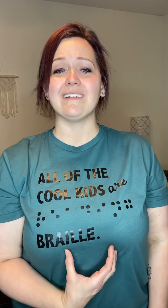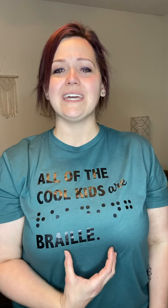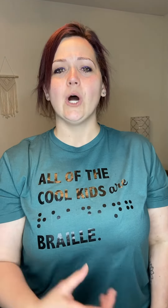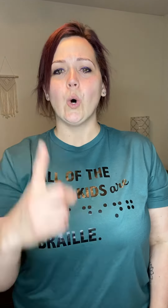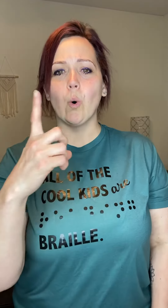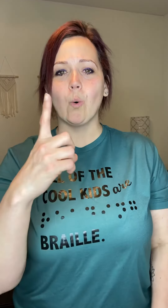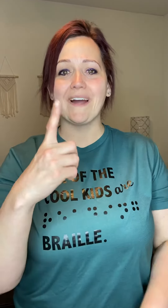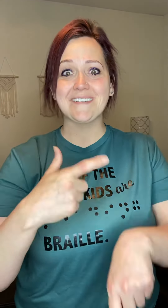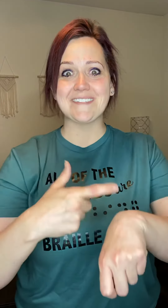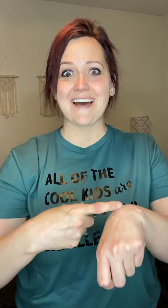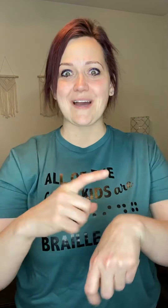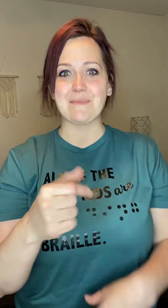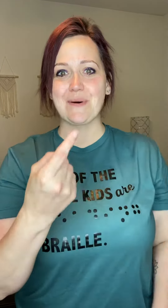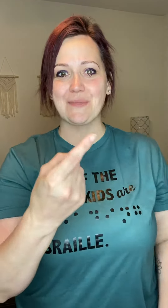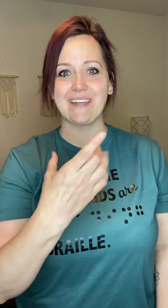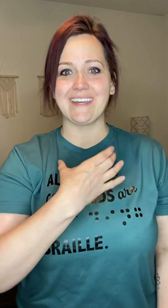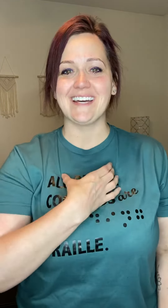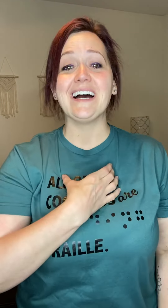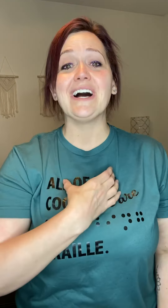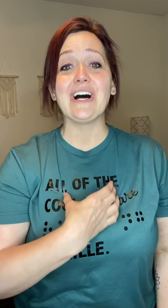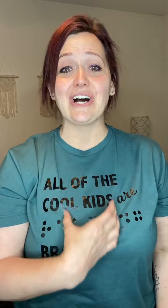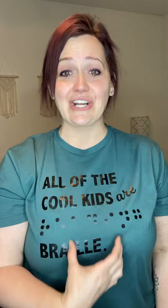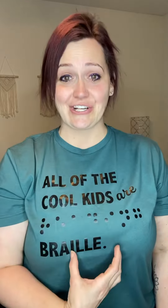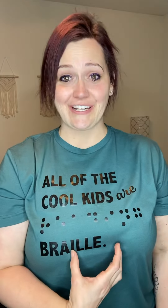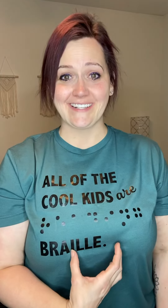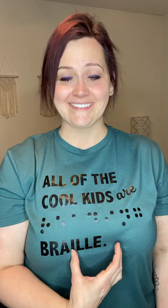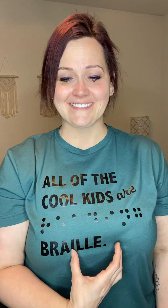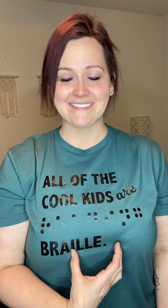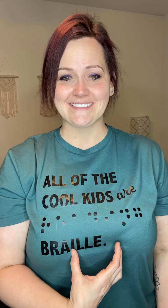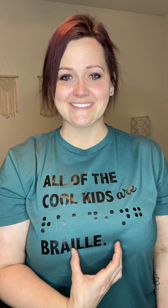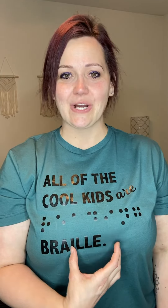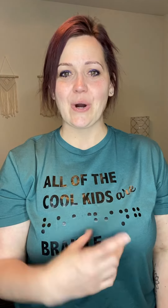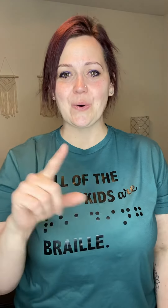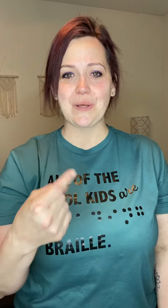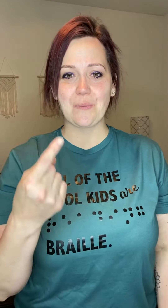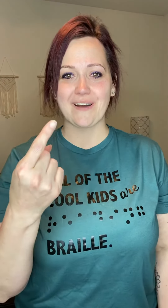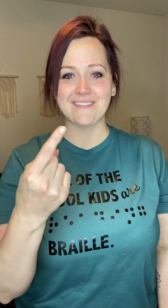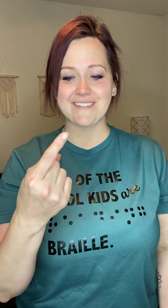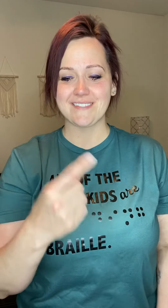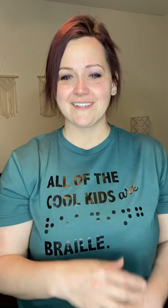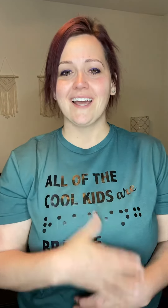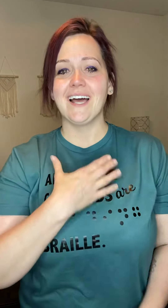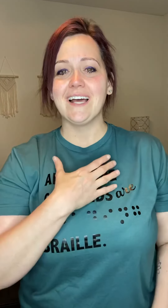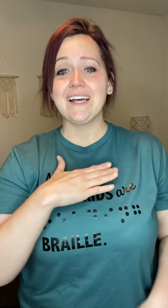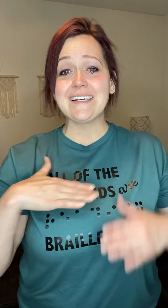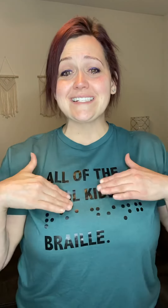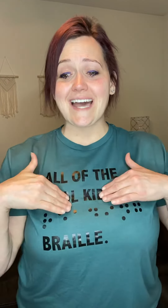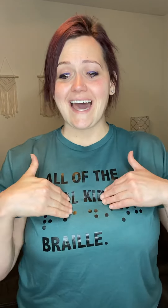belly, 1 time only. Hungry. Only once.